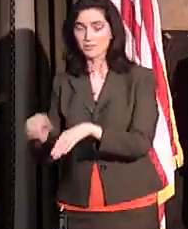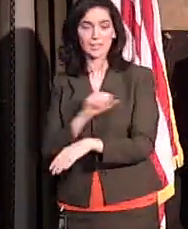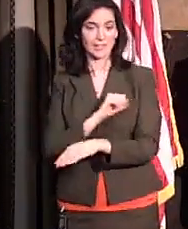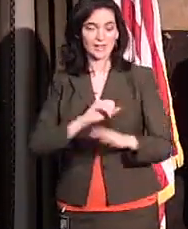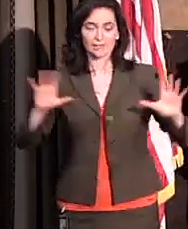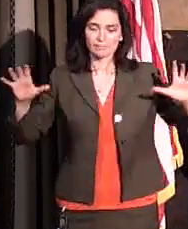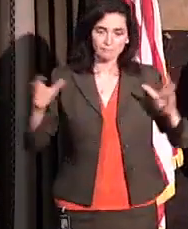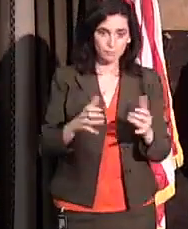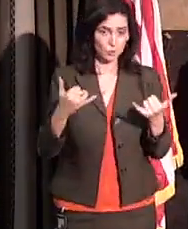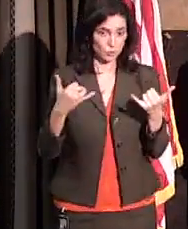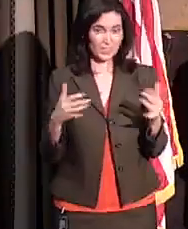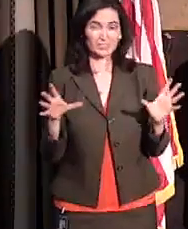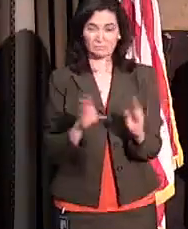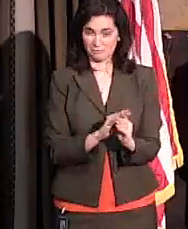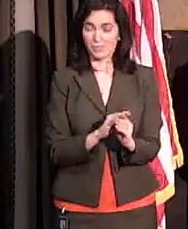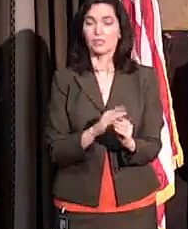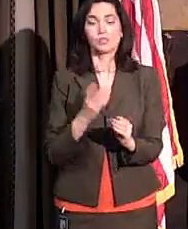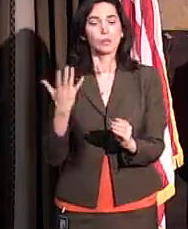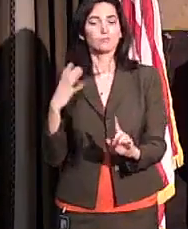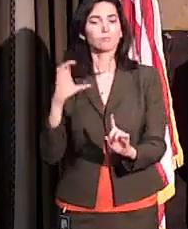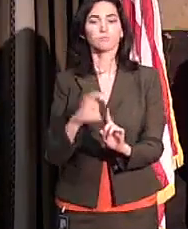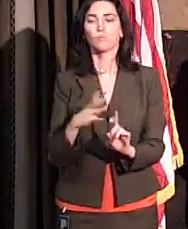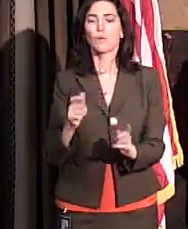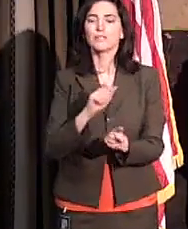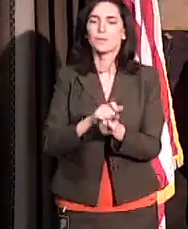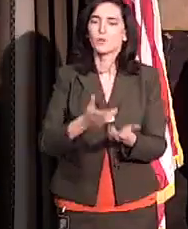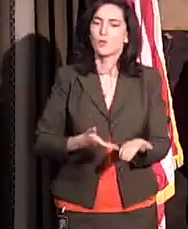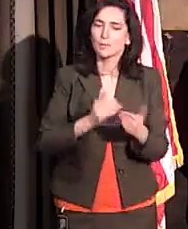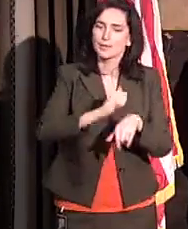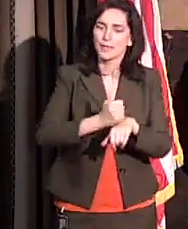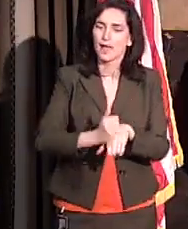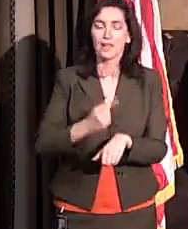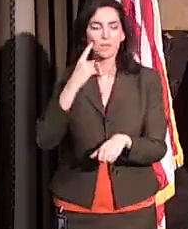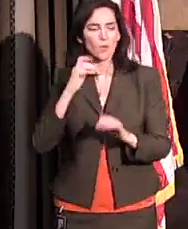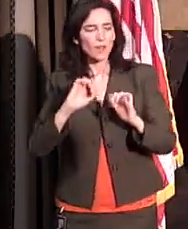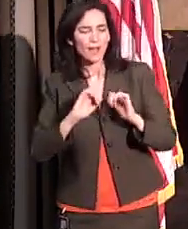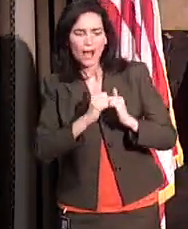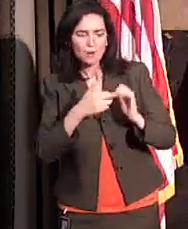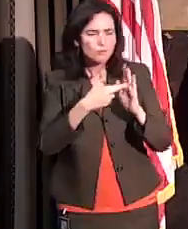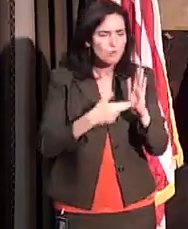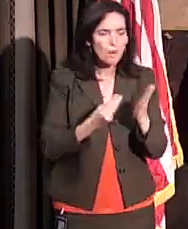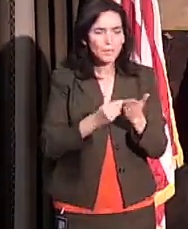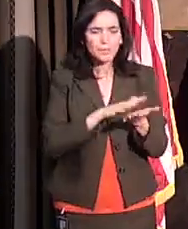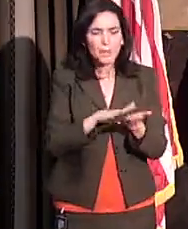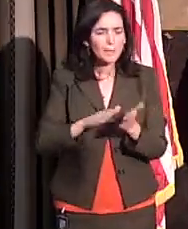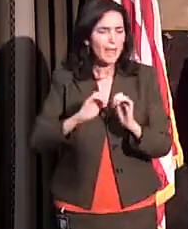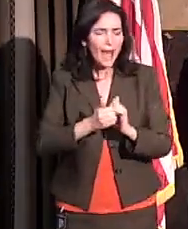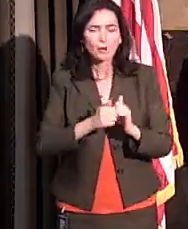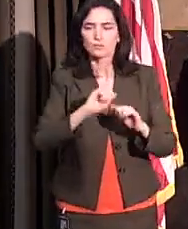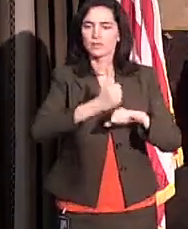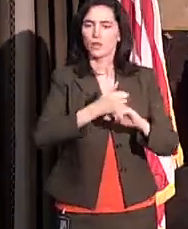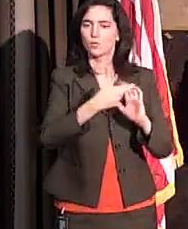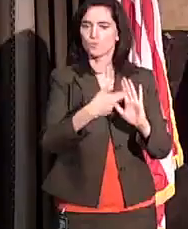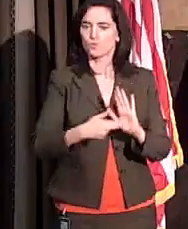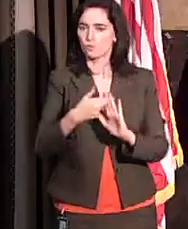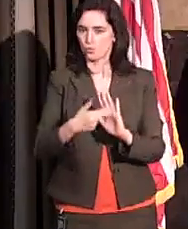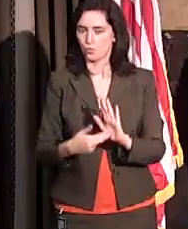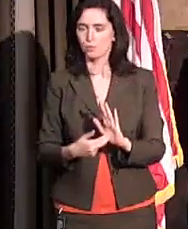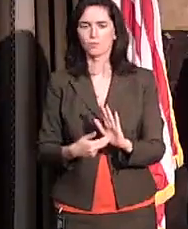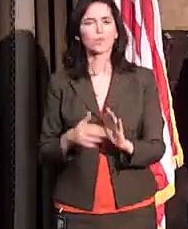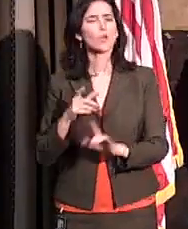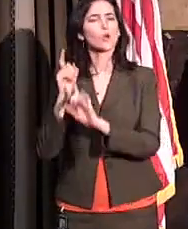specific recommendations, guidelines, and rules for the distribution of these dollars. And a goal is to